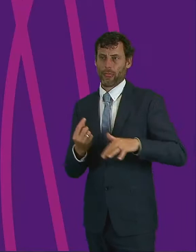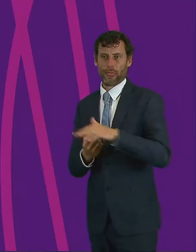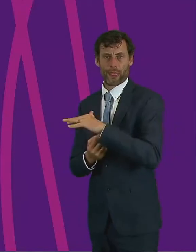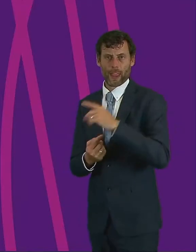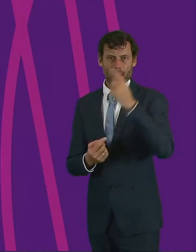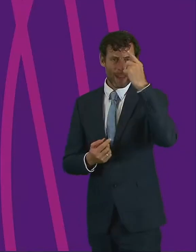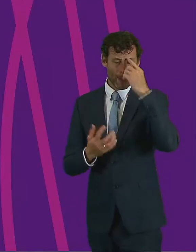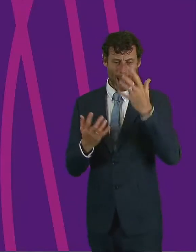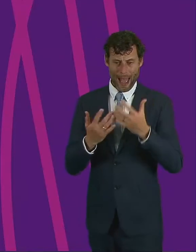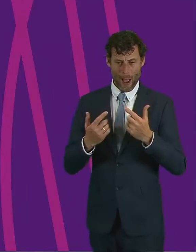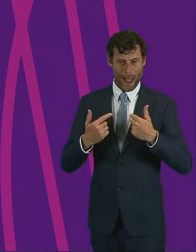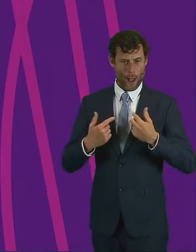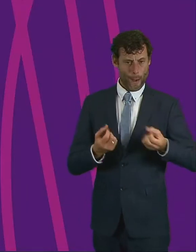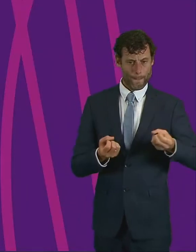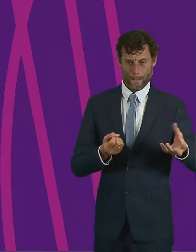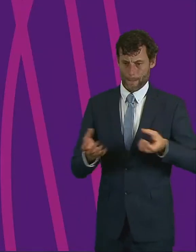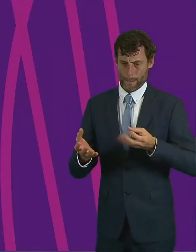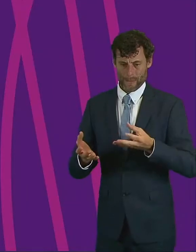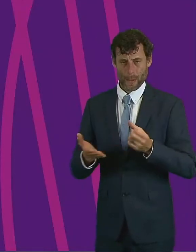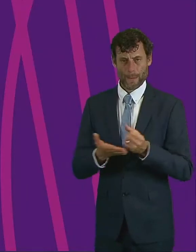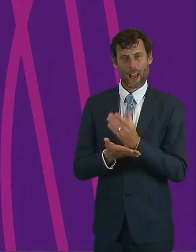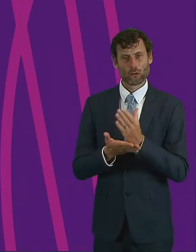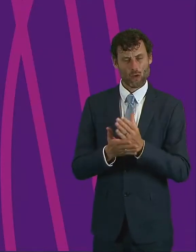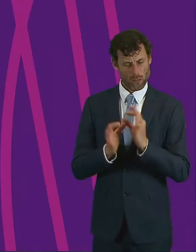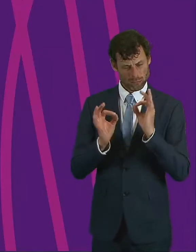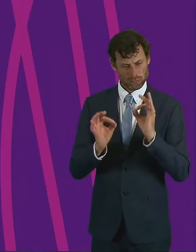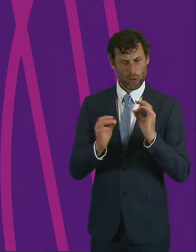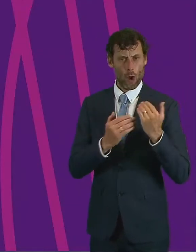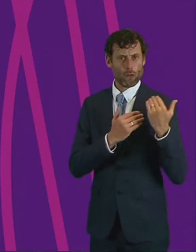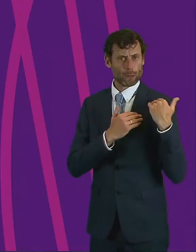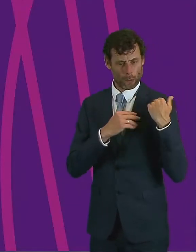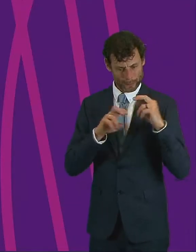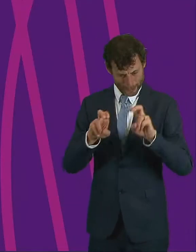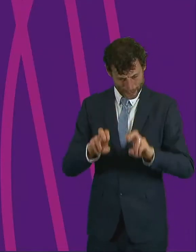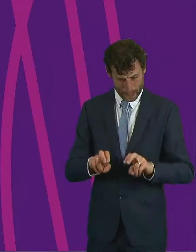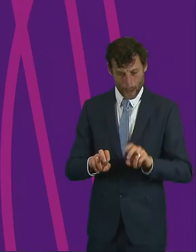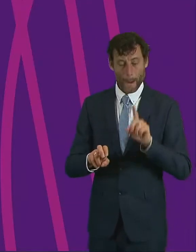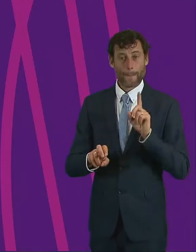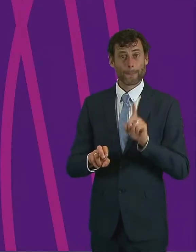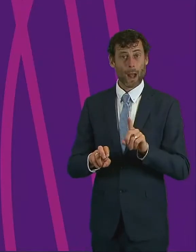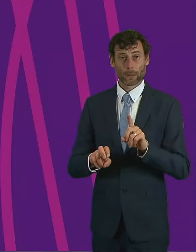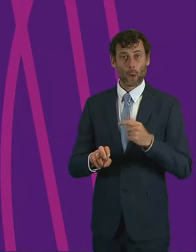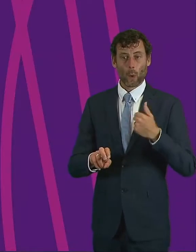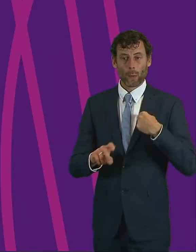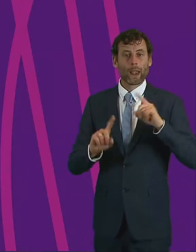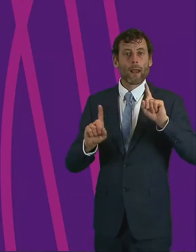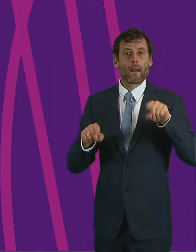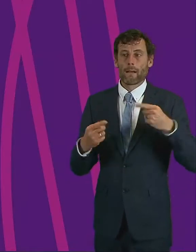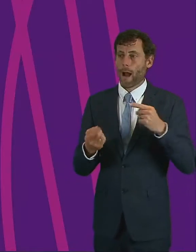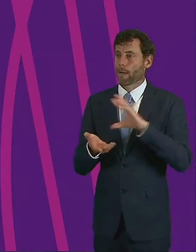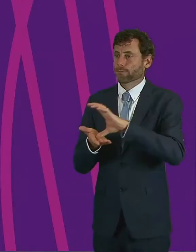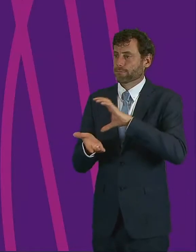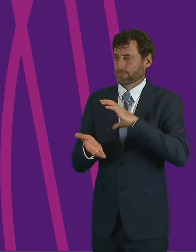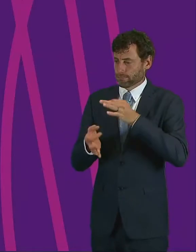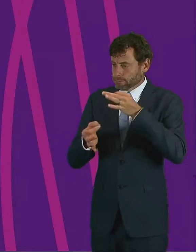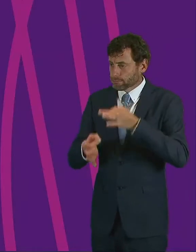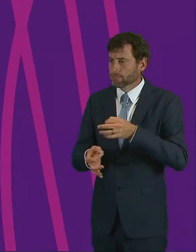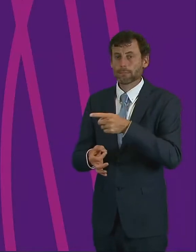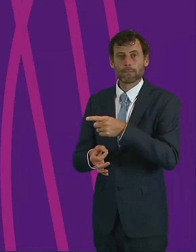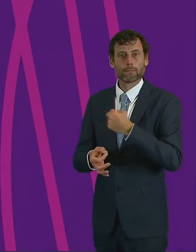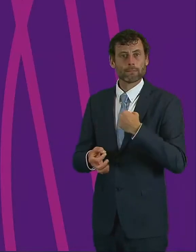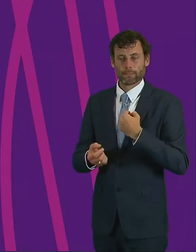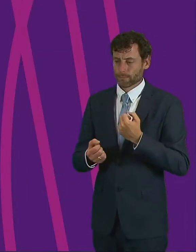more responsively and strategically are hampered without the prospect either of funding certainty or of